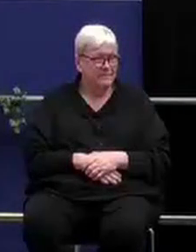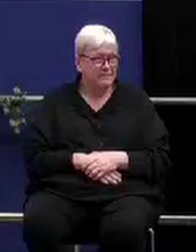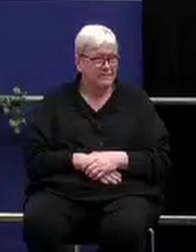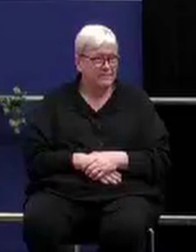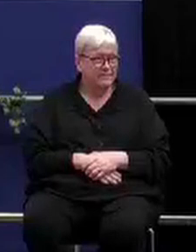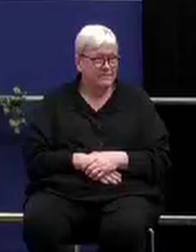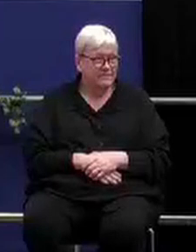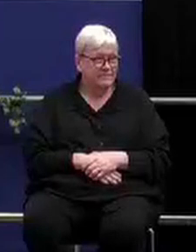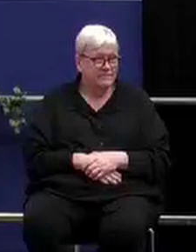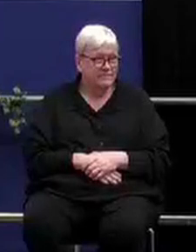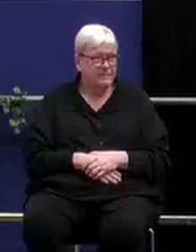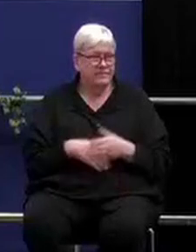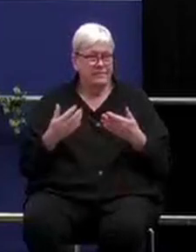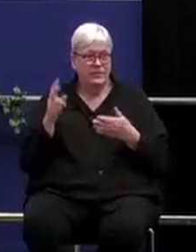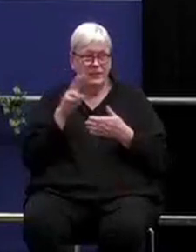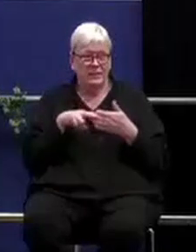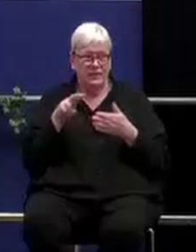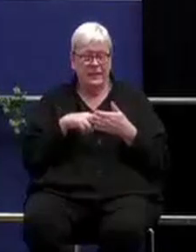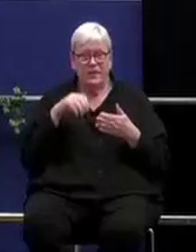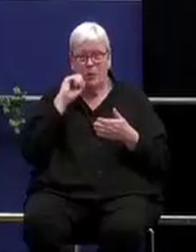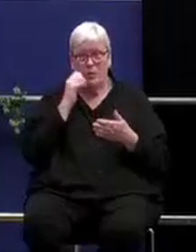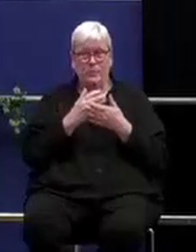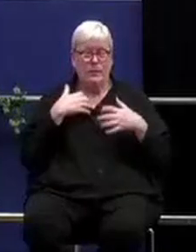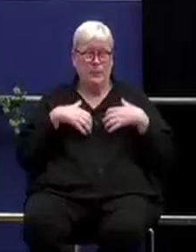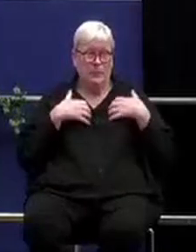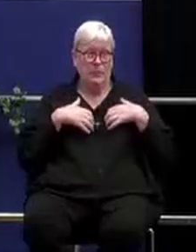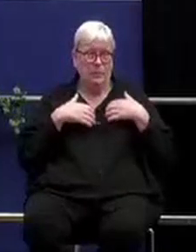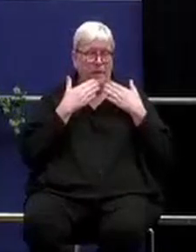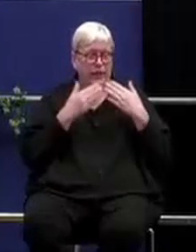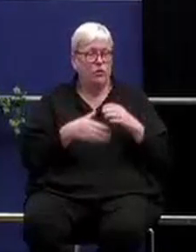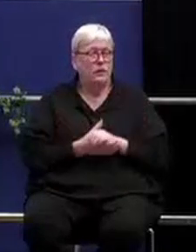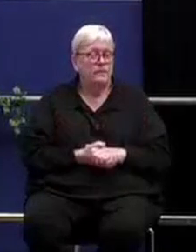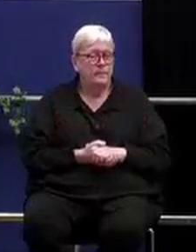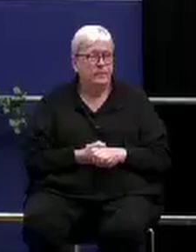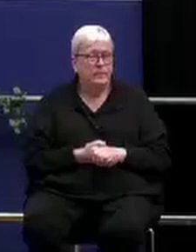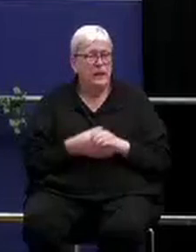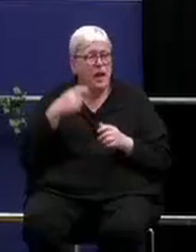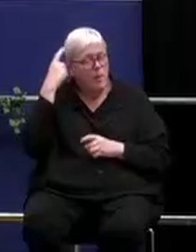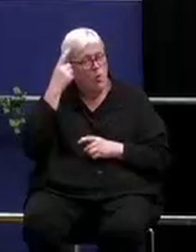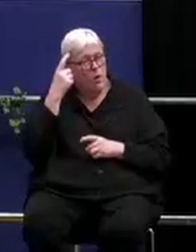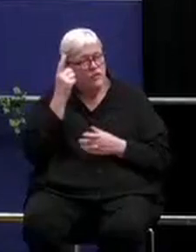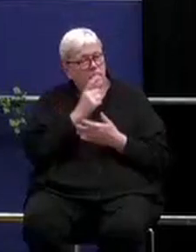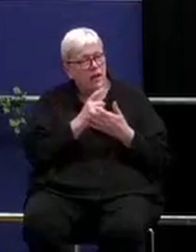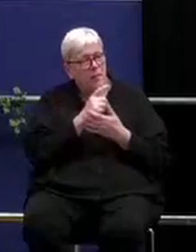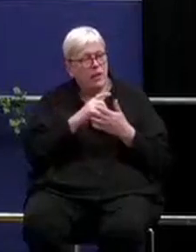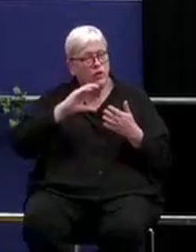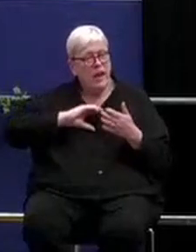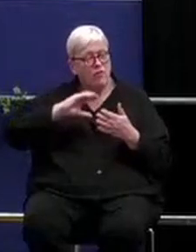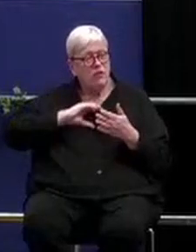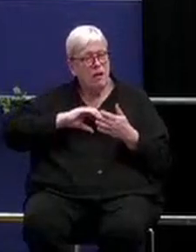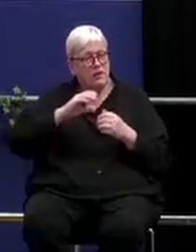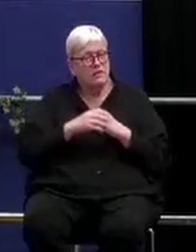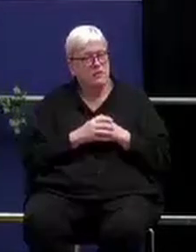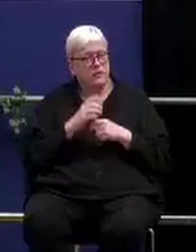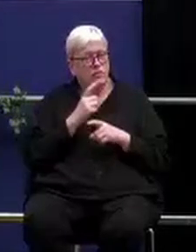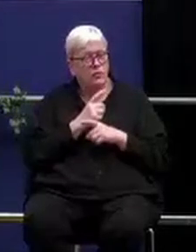Hello. I haven't read your book yet, but I'm really looking forward to reading it. Thank you. But I was wondering about your characters, and you